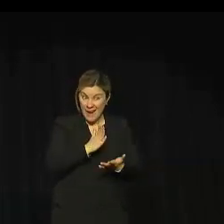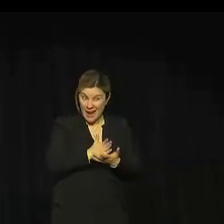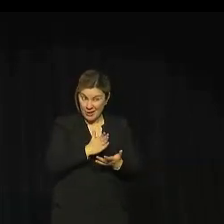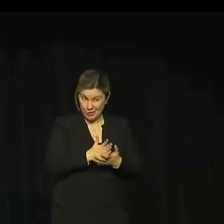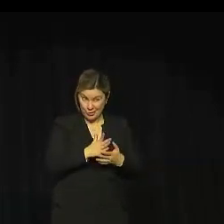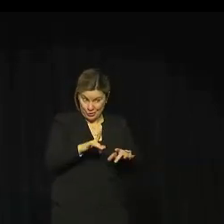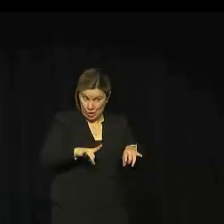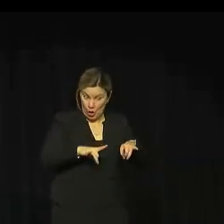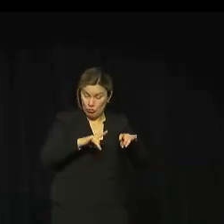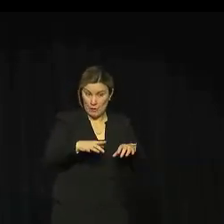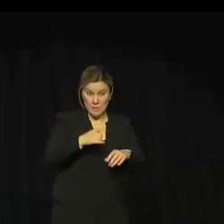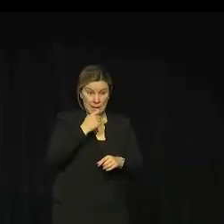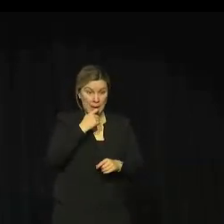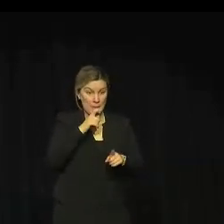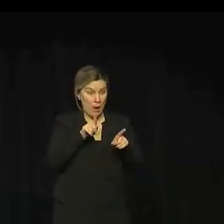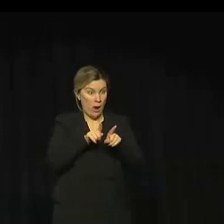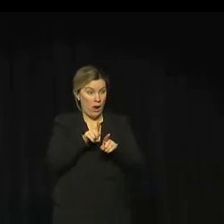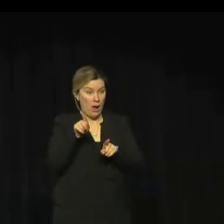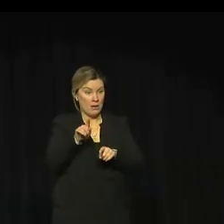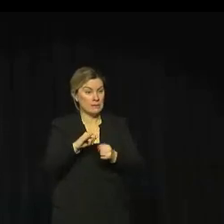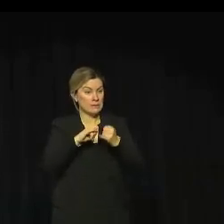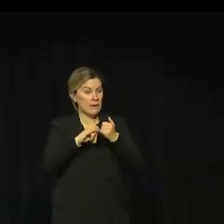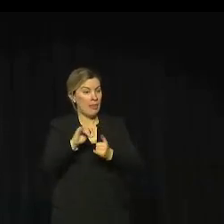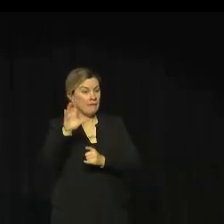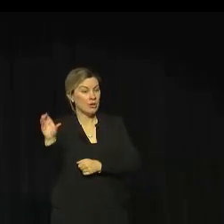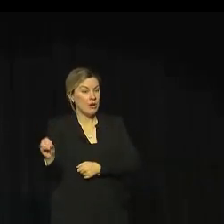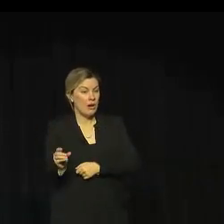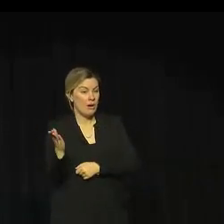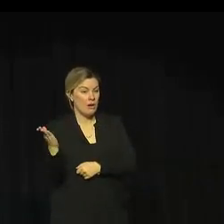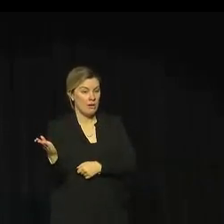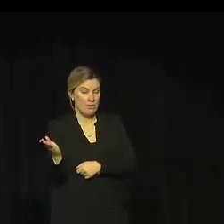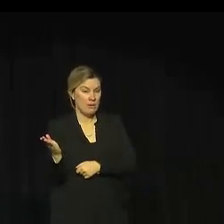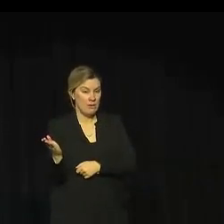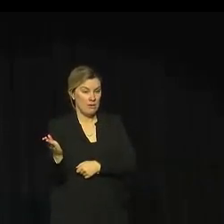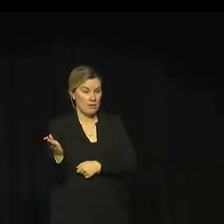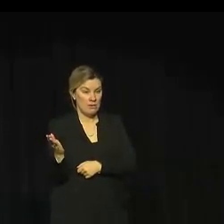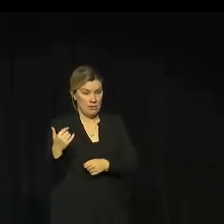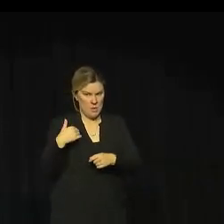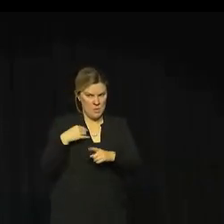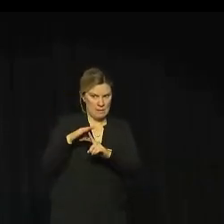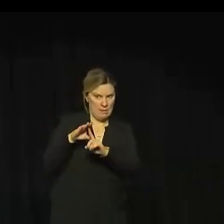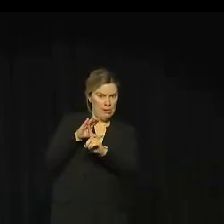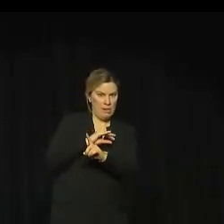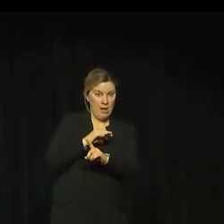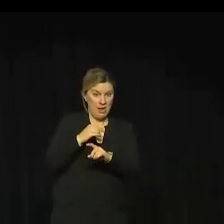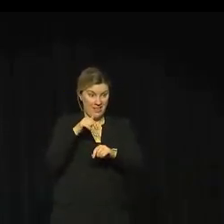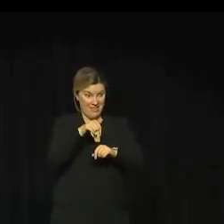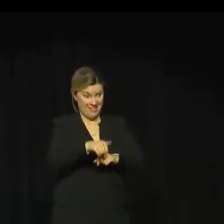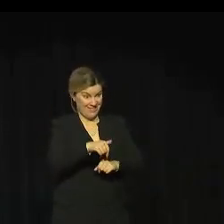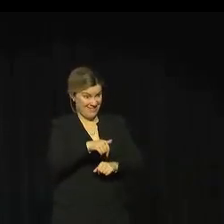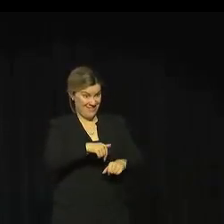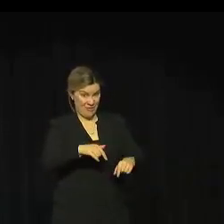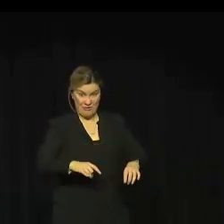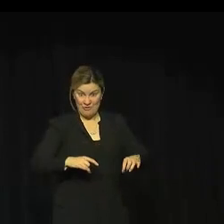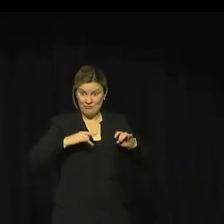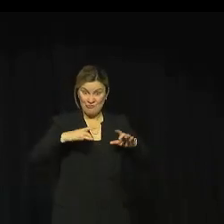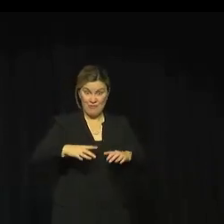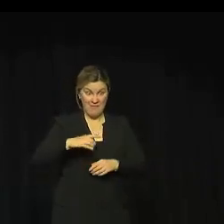Africa light. It was a country where racial difference